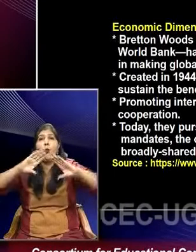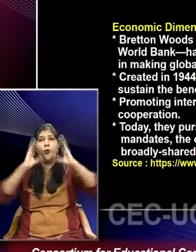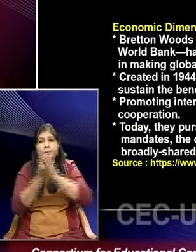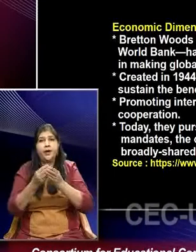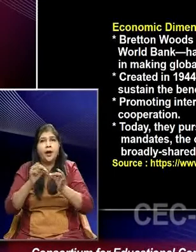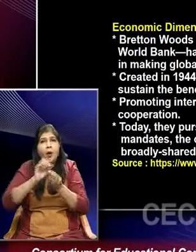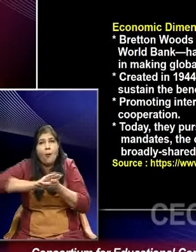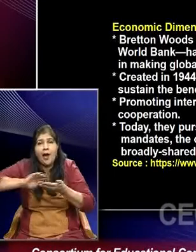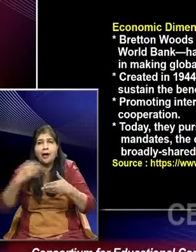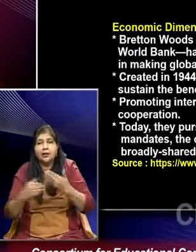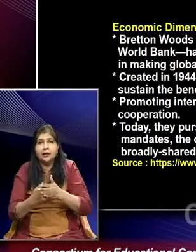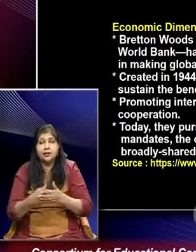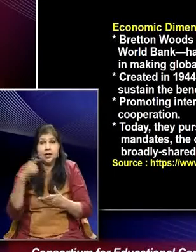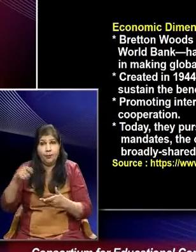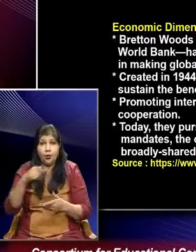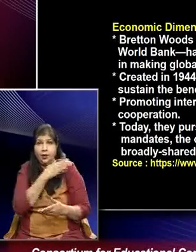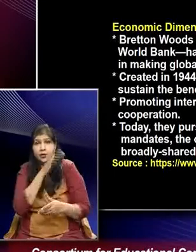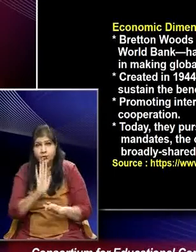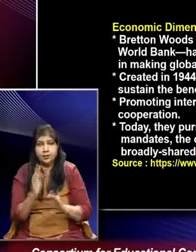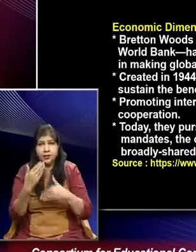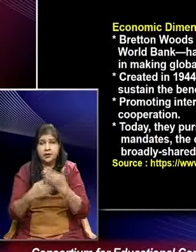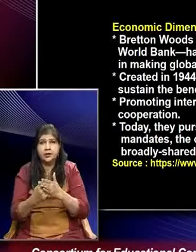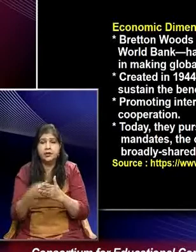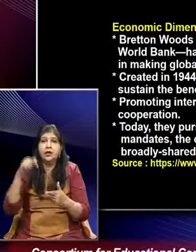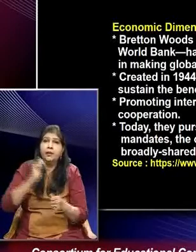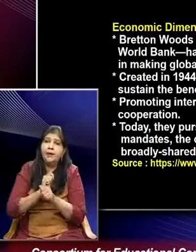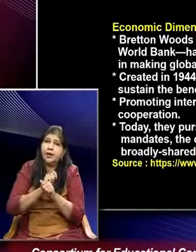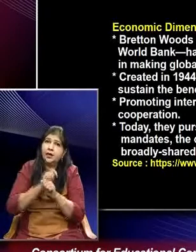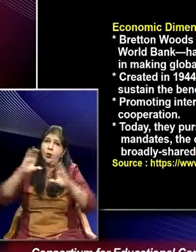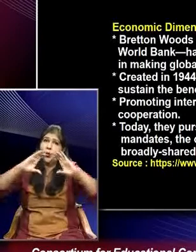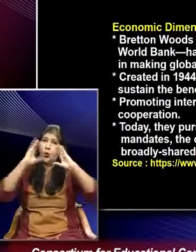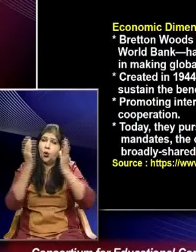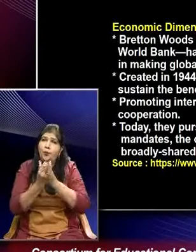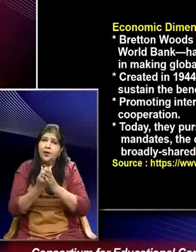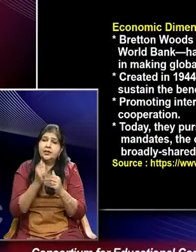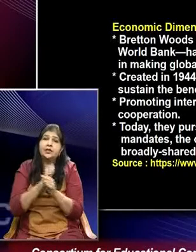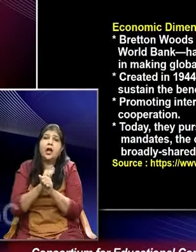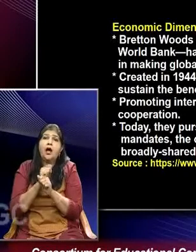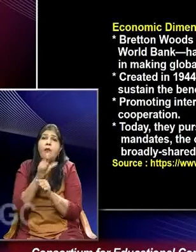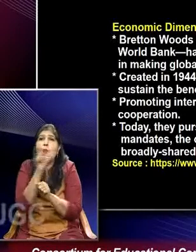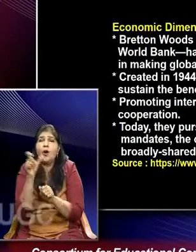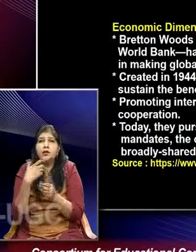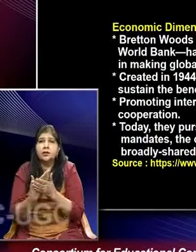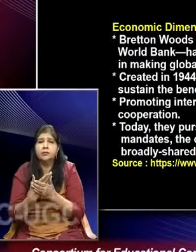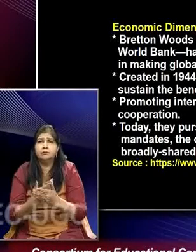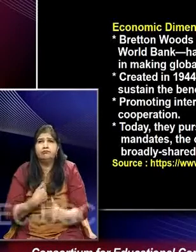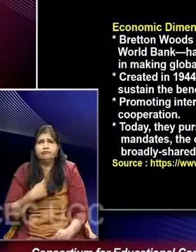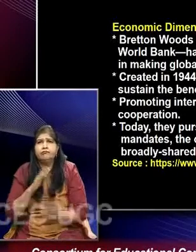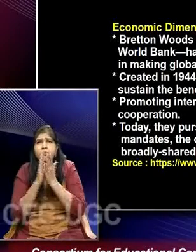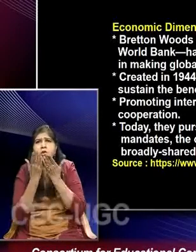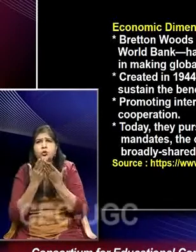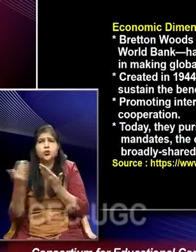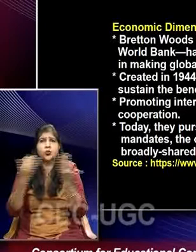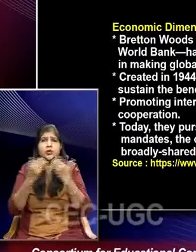an important role to play in making globalization work. Reading from the sources